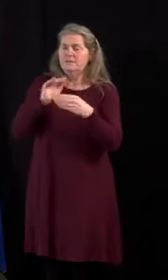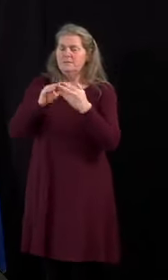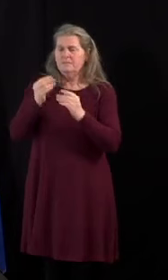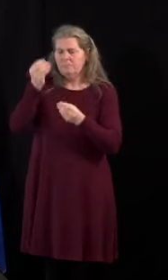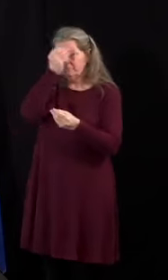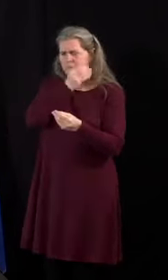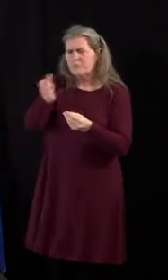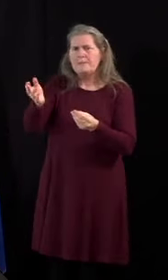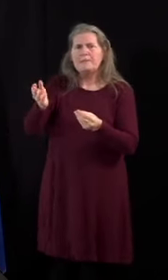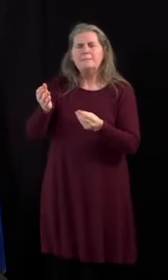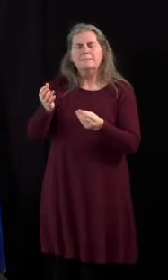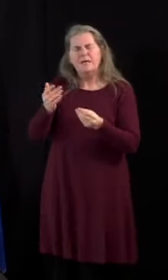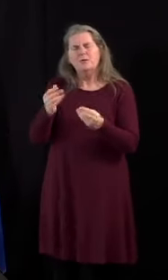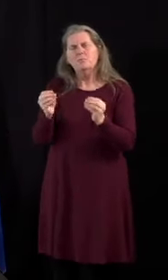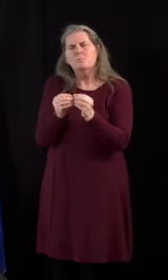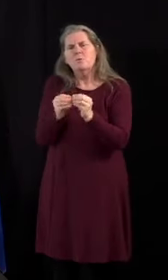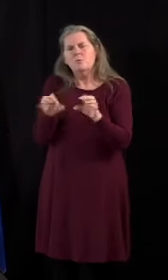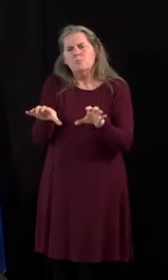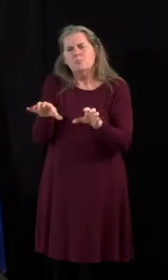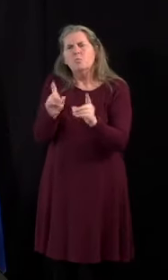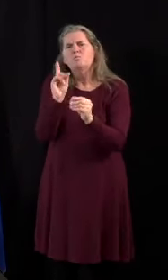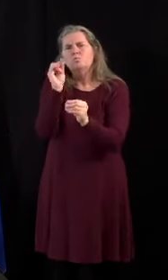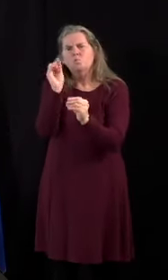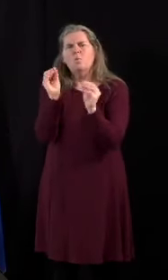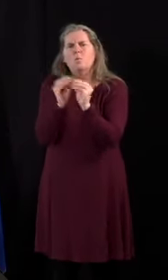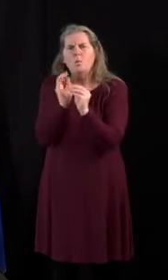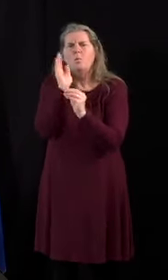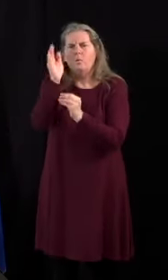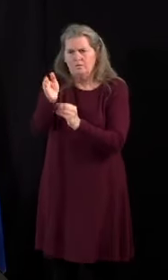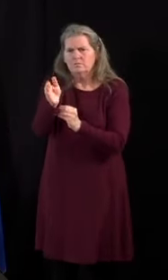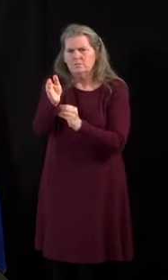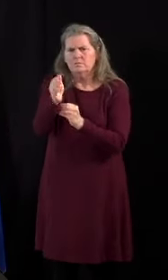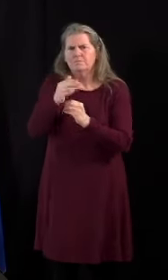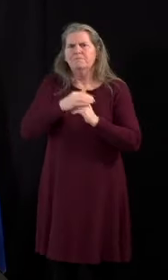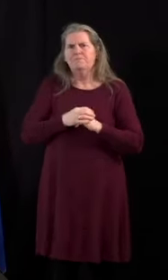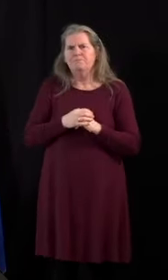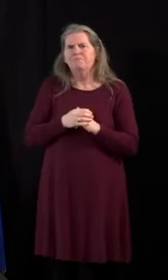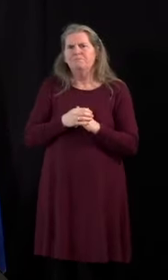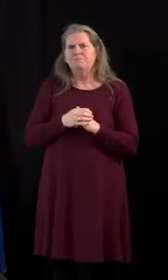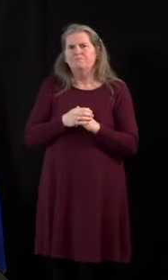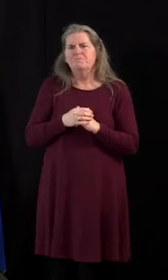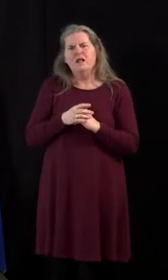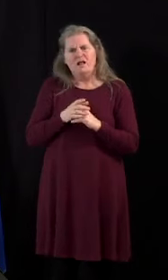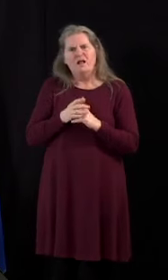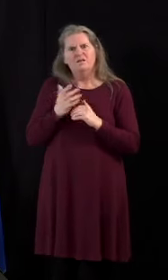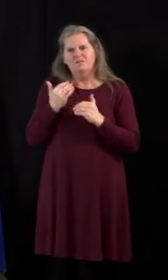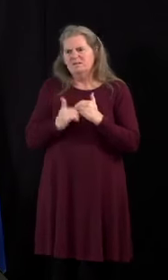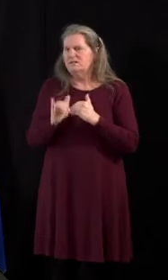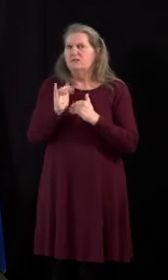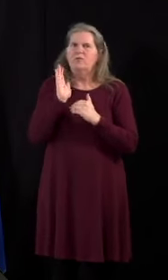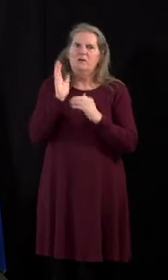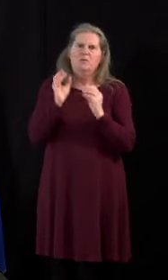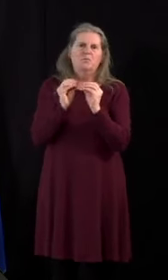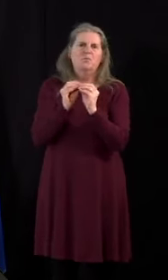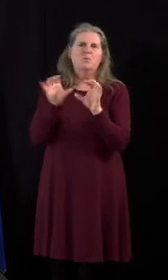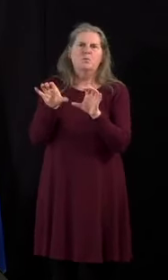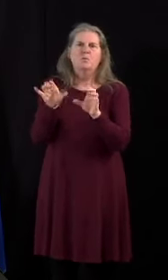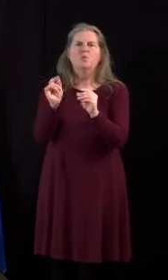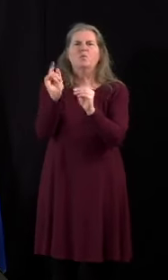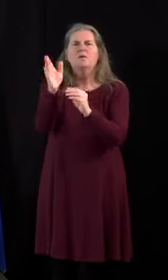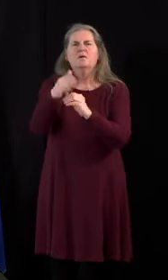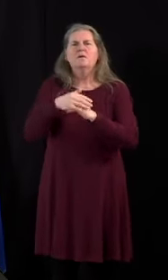know there's a long way to go, and I know there's a lot of work to be done still. I